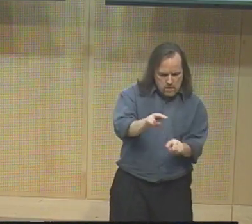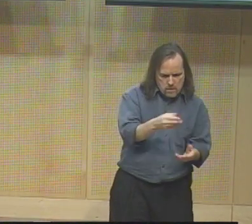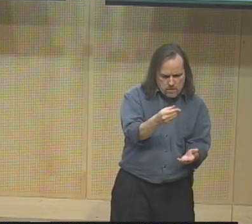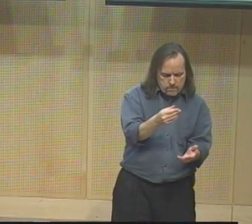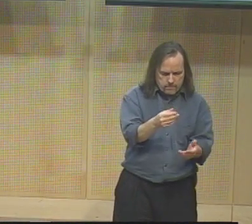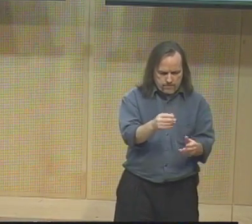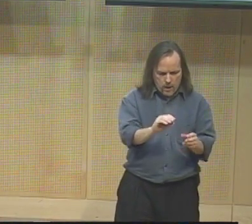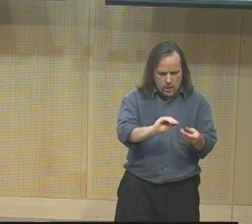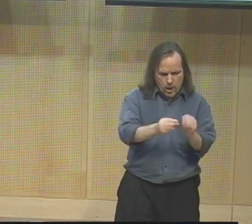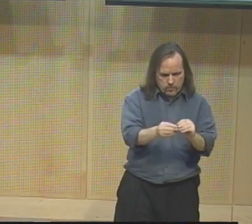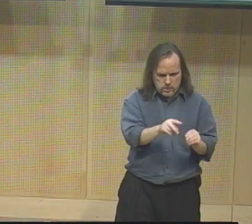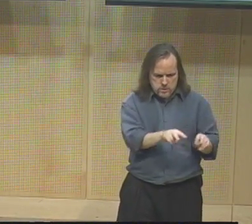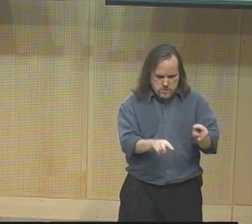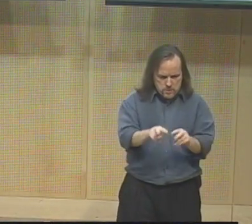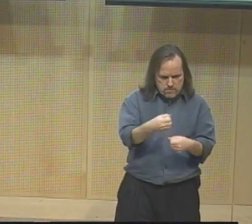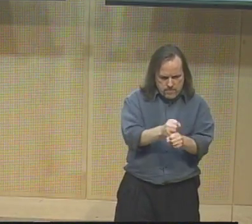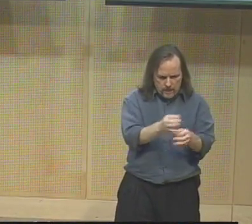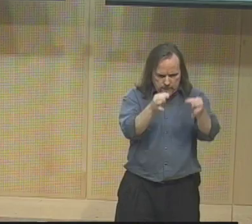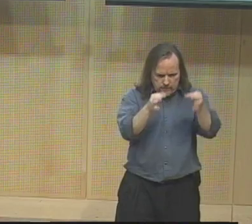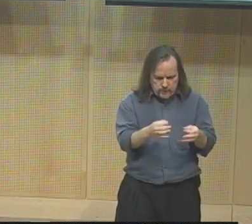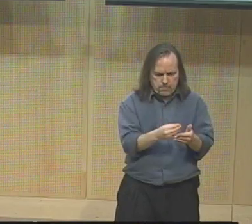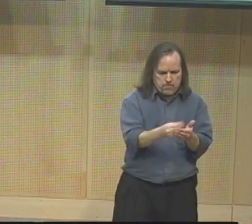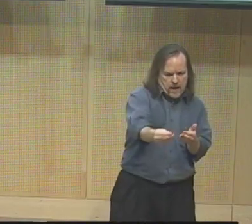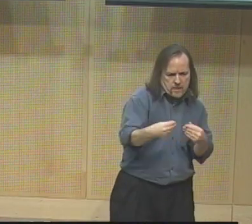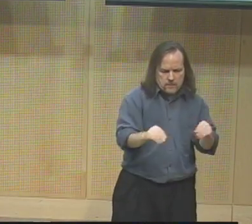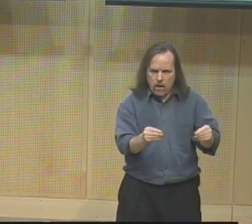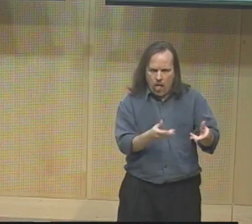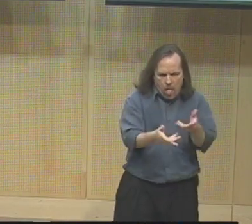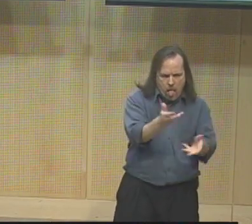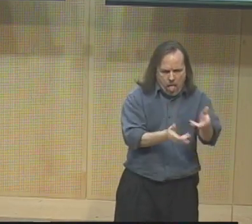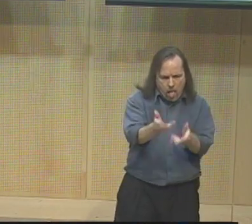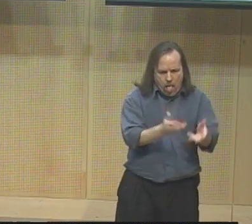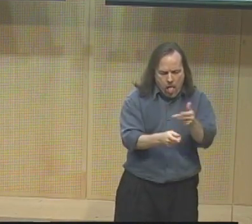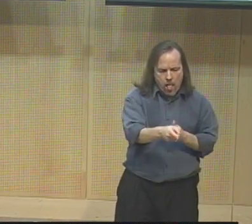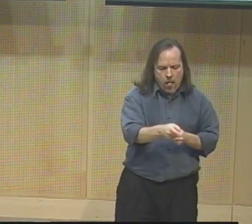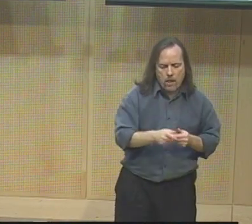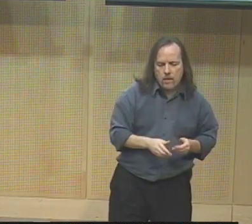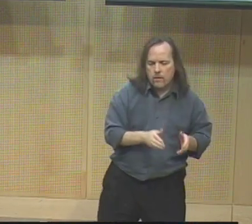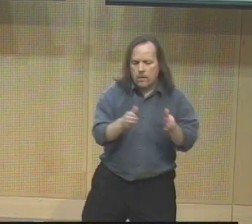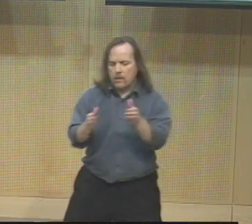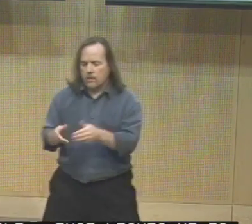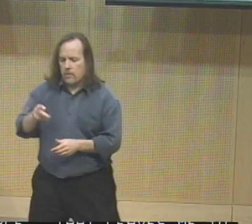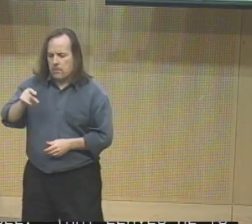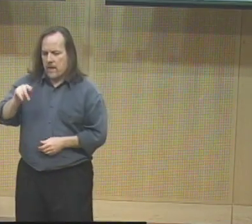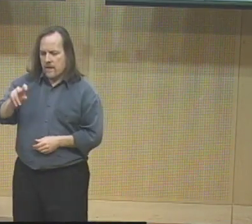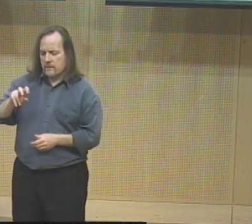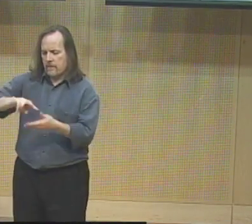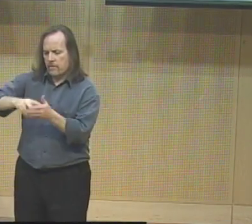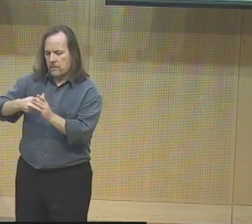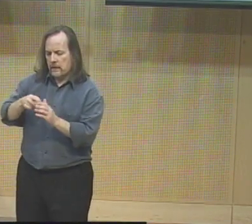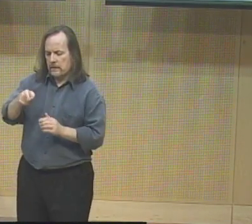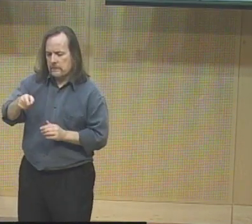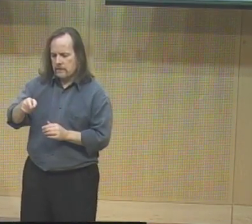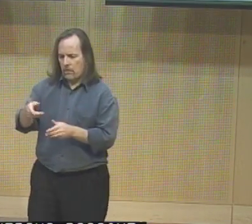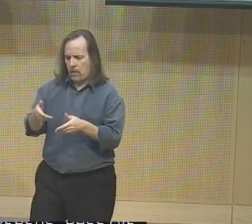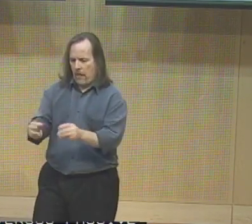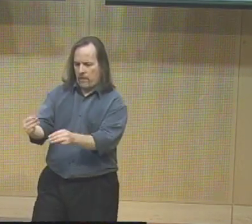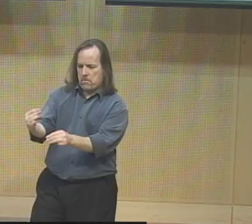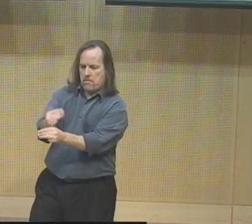Active investing is where people are involved in the decision making, looking for the low risk, high